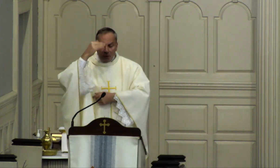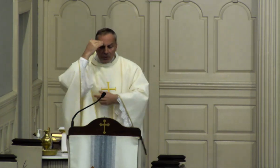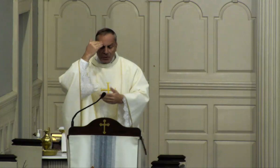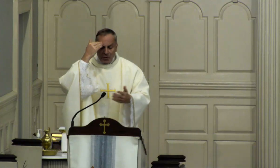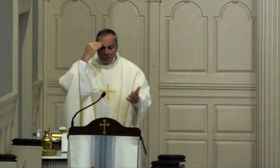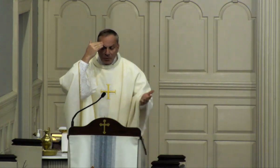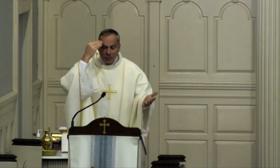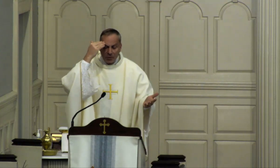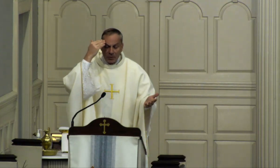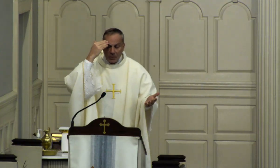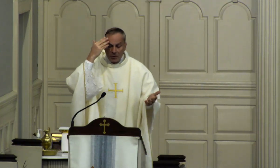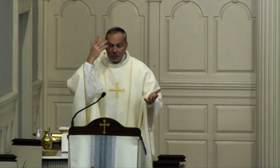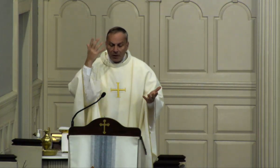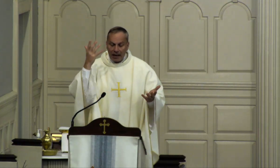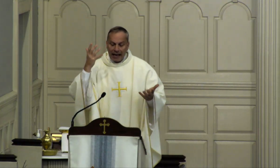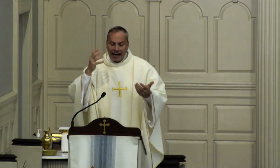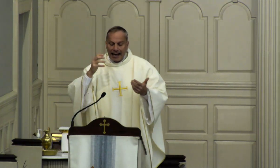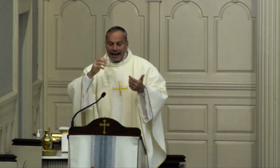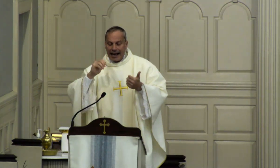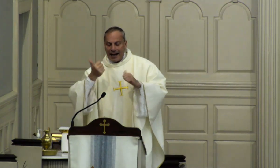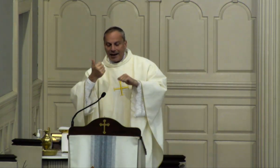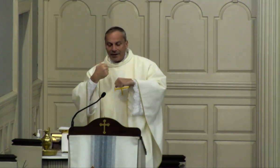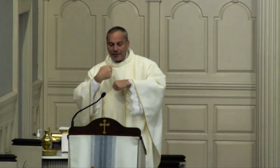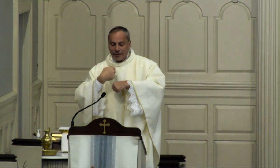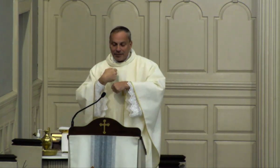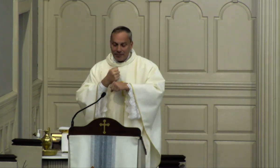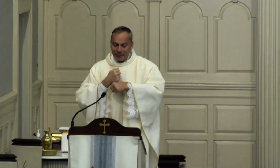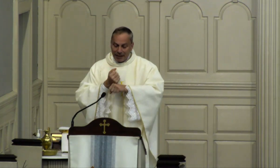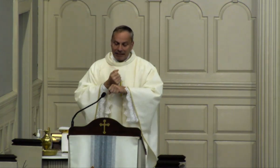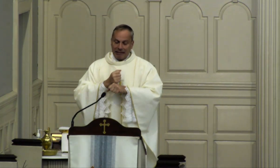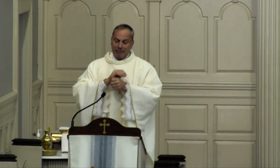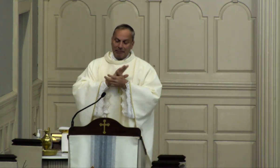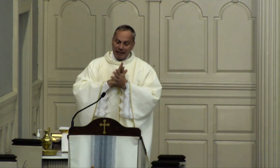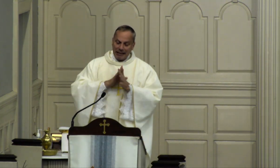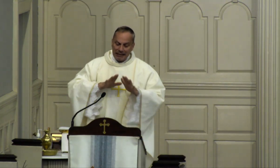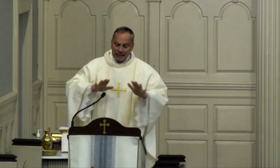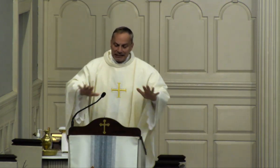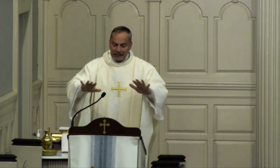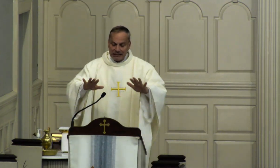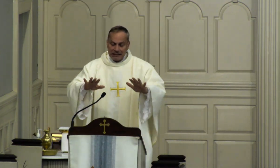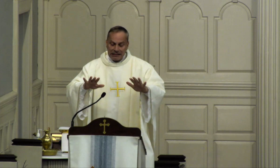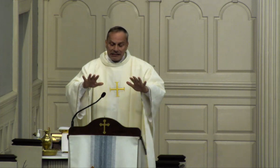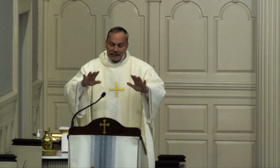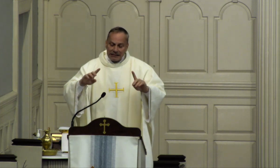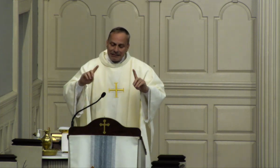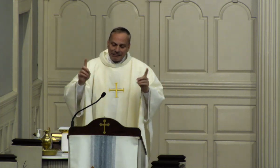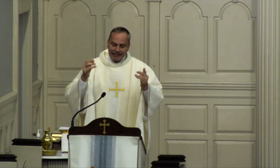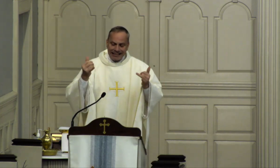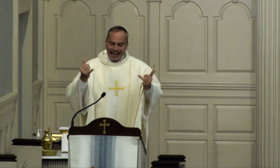"If this day you only knew what makes for peace,